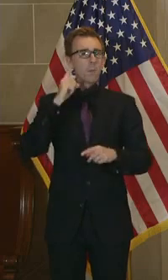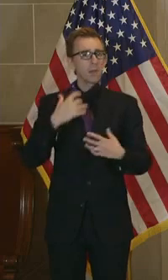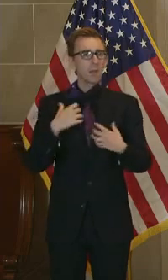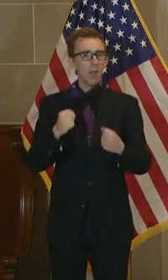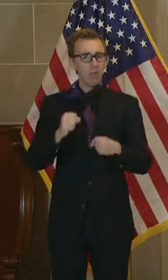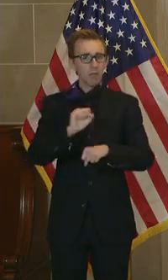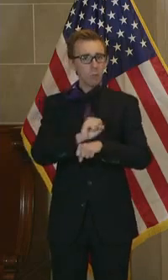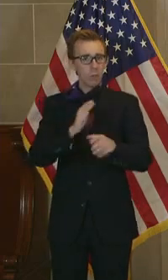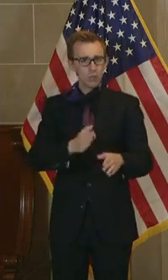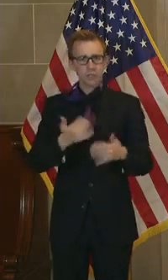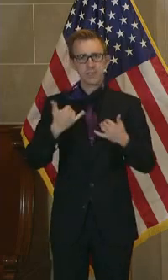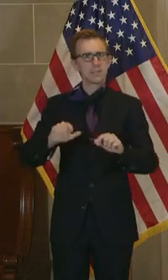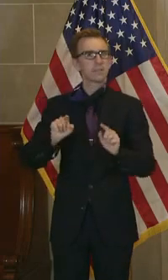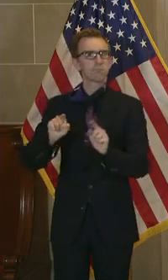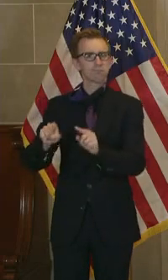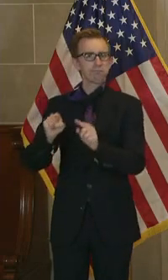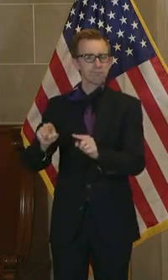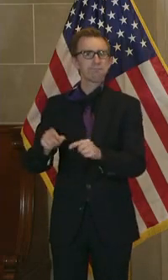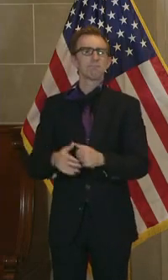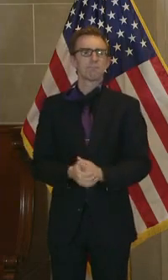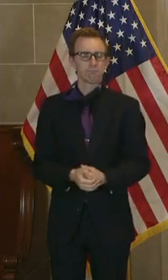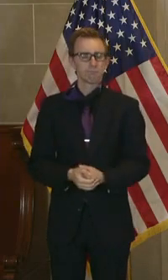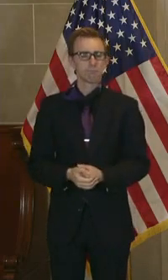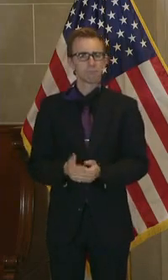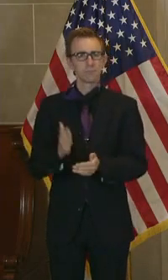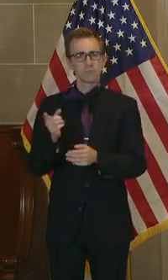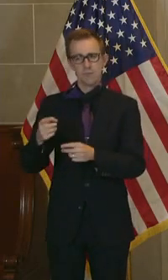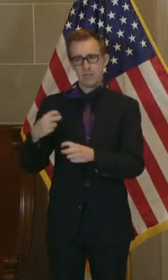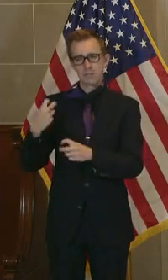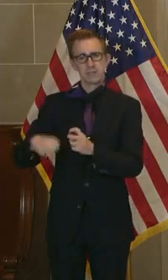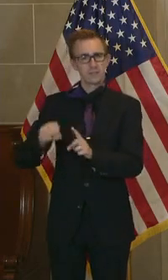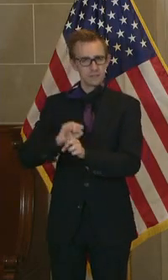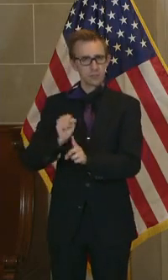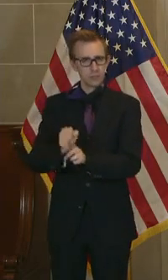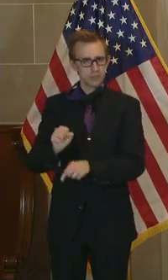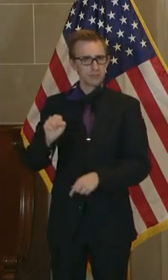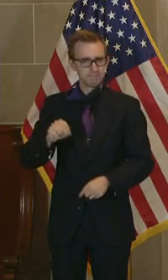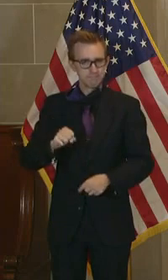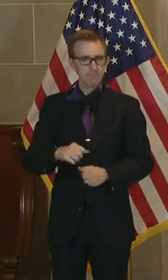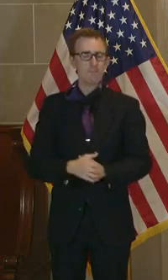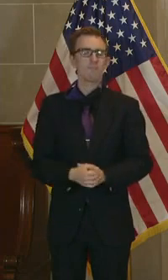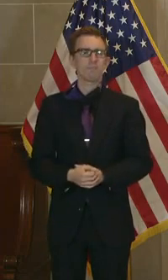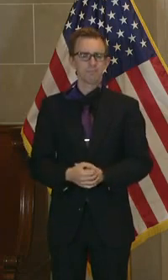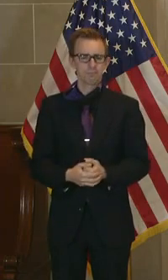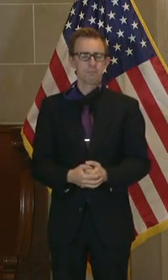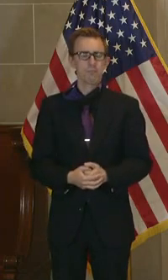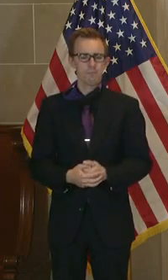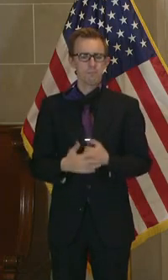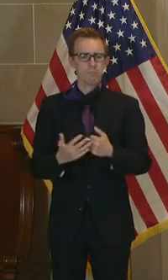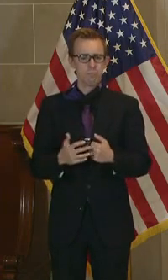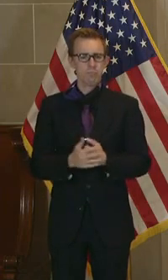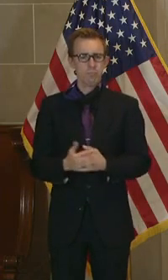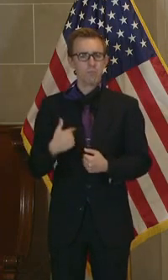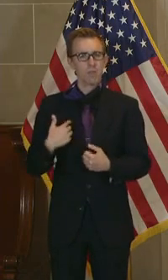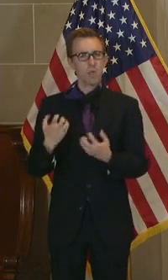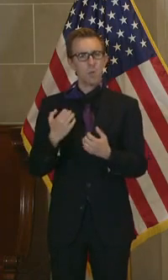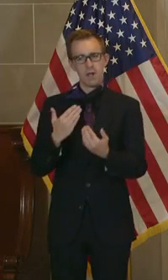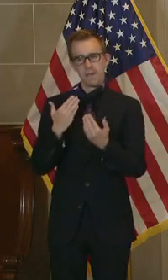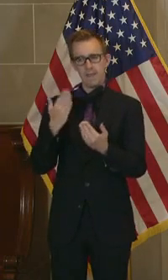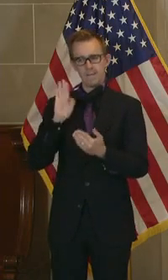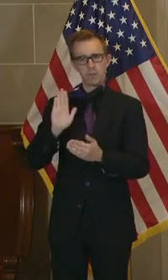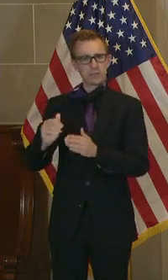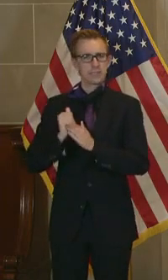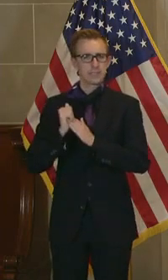day during this time, dealing with some of the most difficult situations in the state. And I definitely want to thank him for